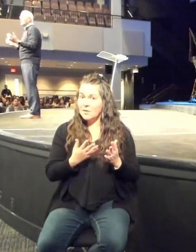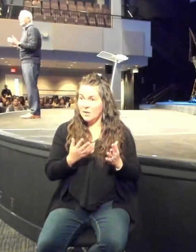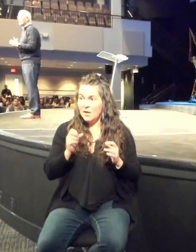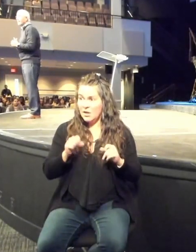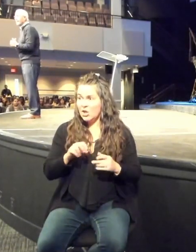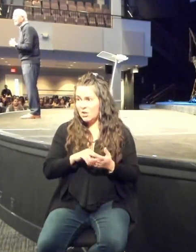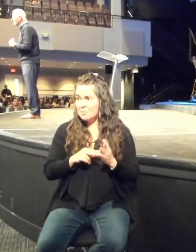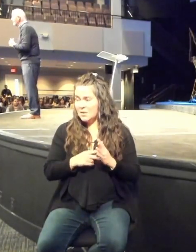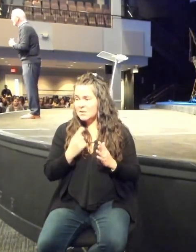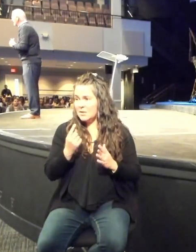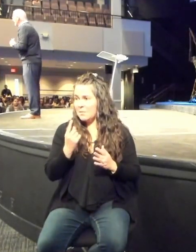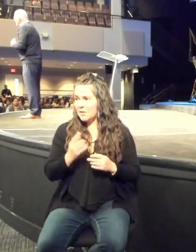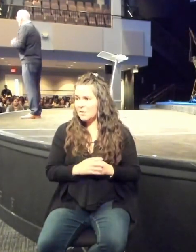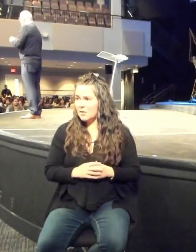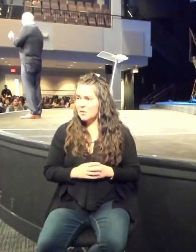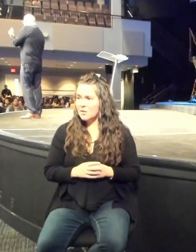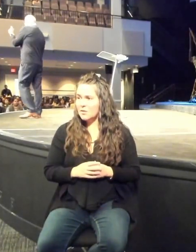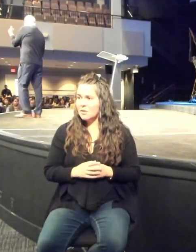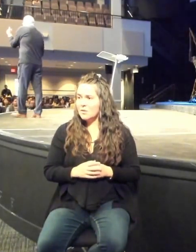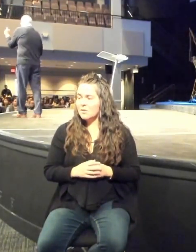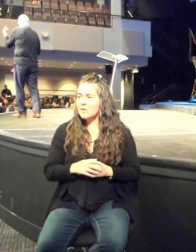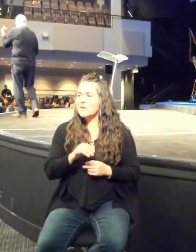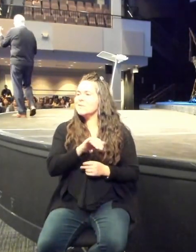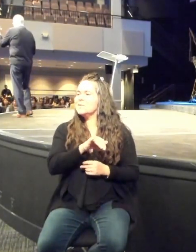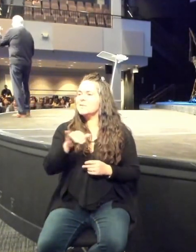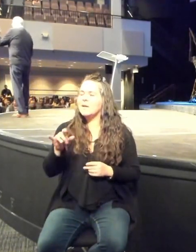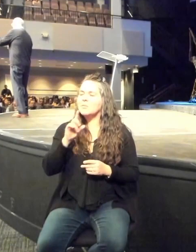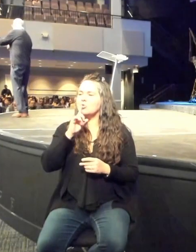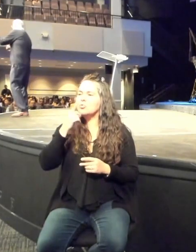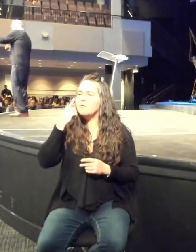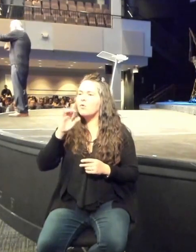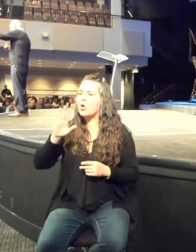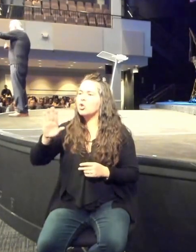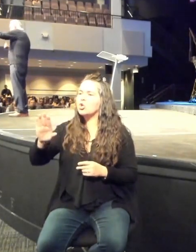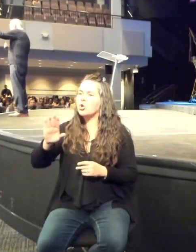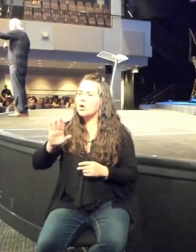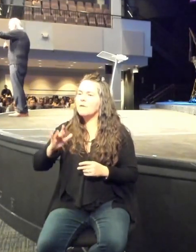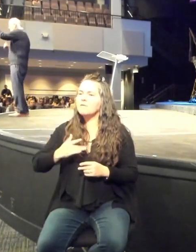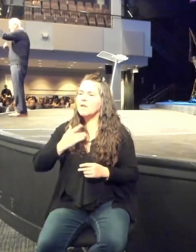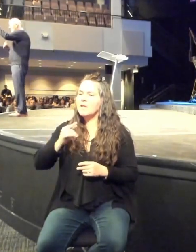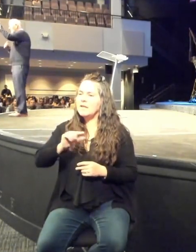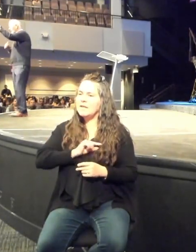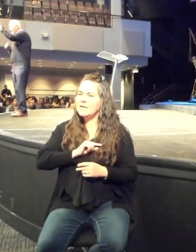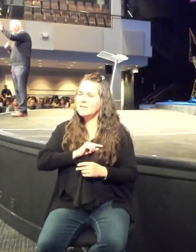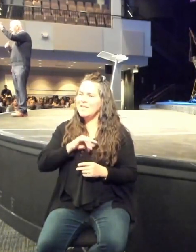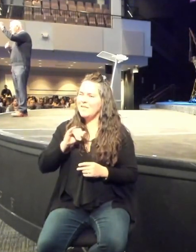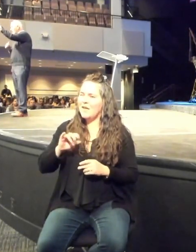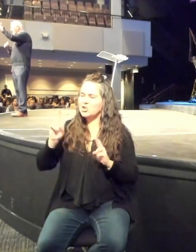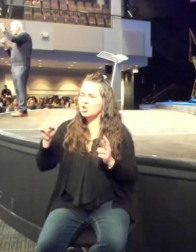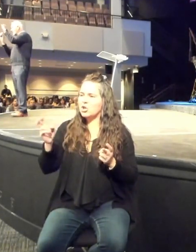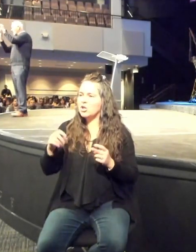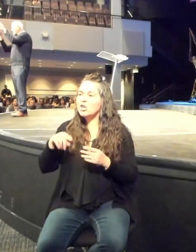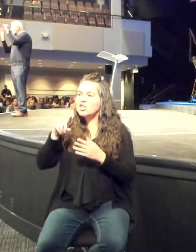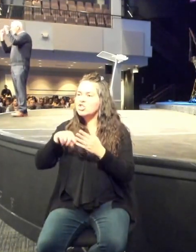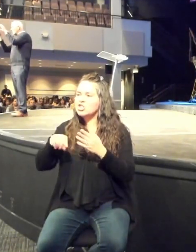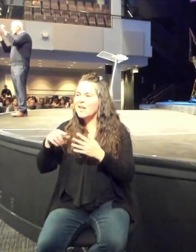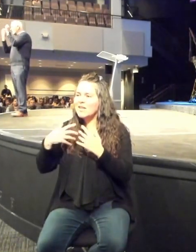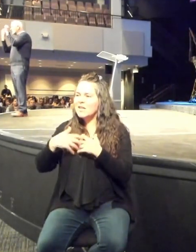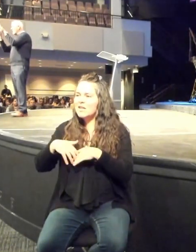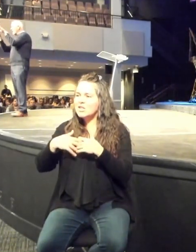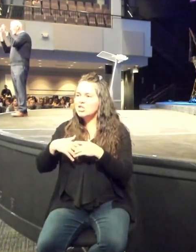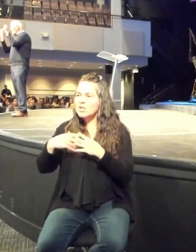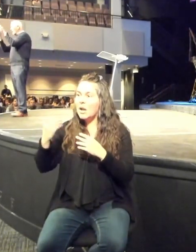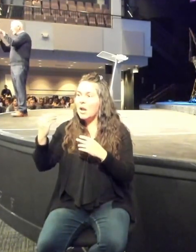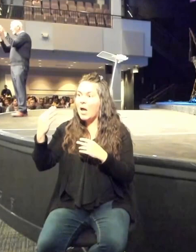mean something, okay? And the same is true for guilt in your life. It's the check engine, little light that shines and blinks at you and